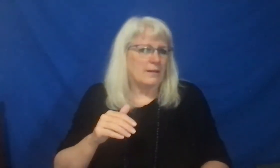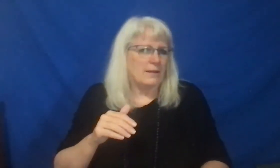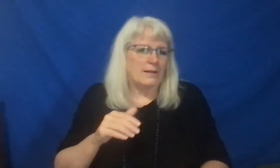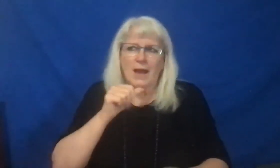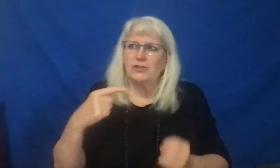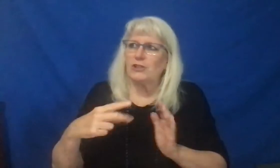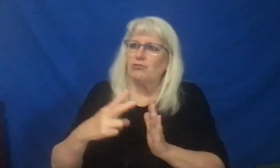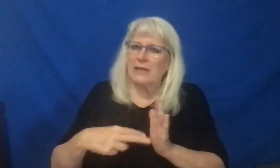of